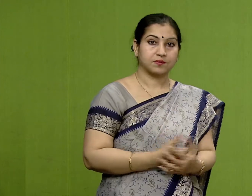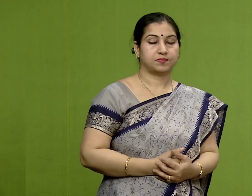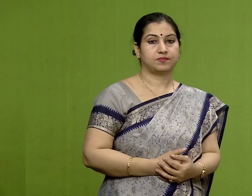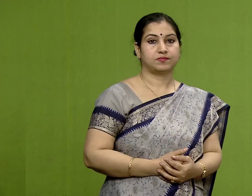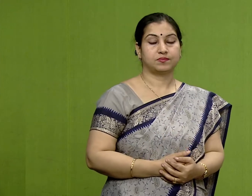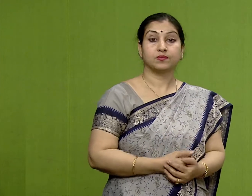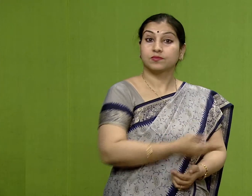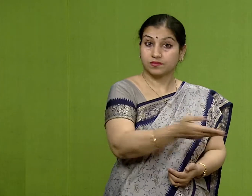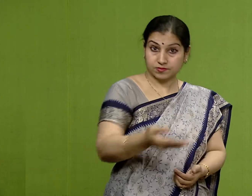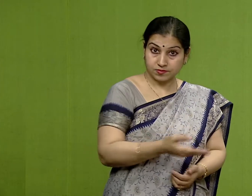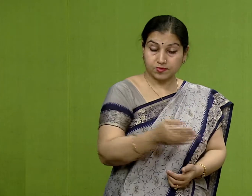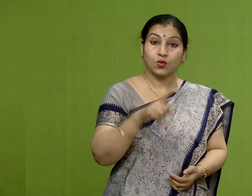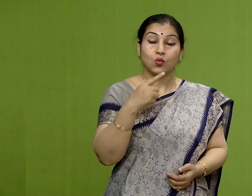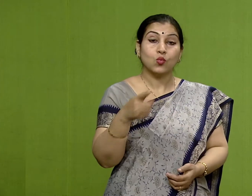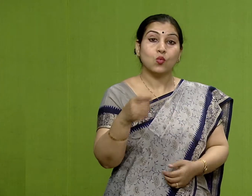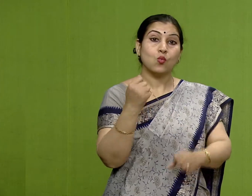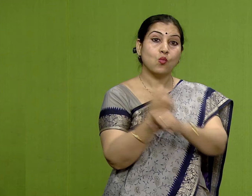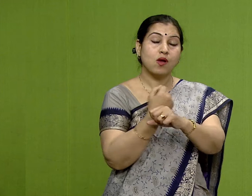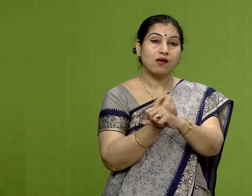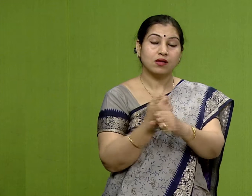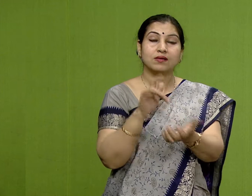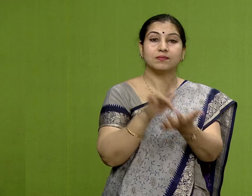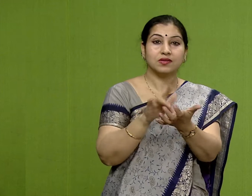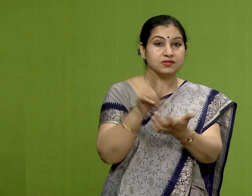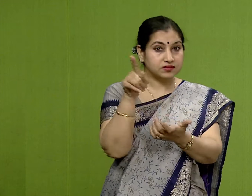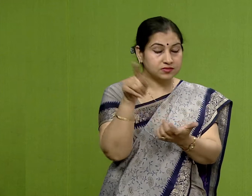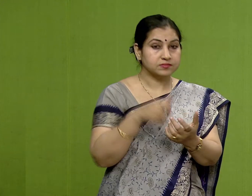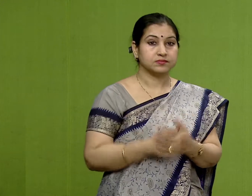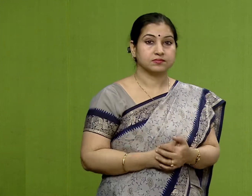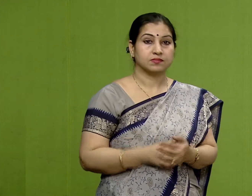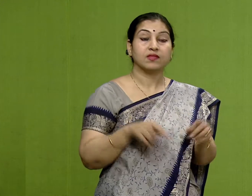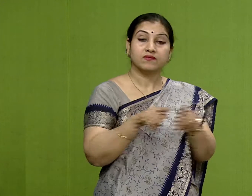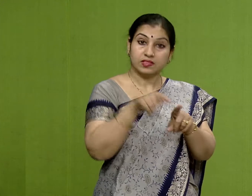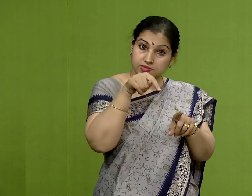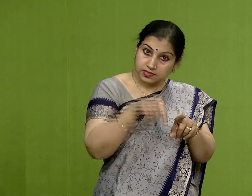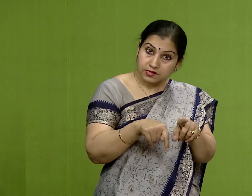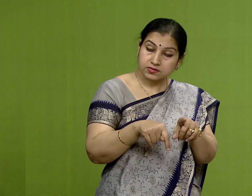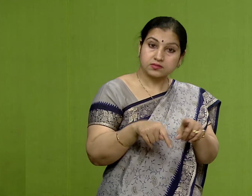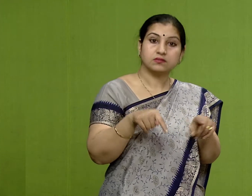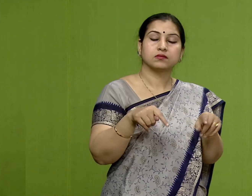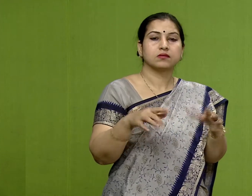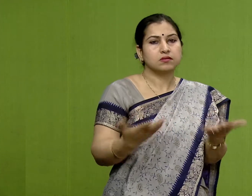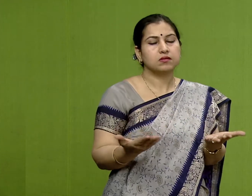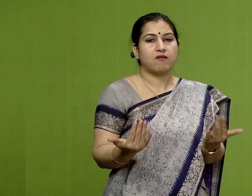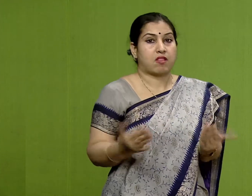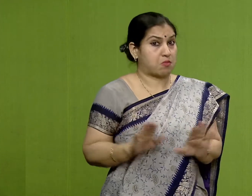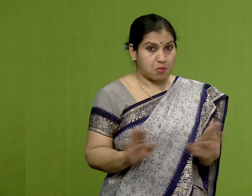For those who work in organization where this facility is not available,